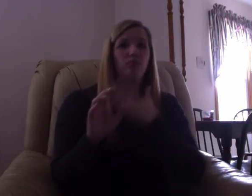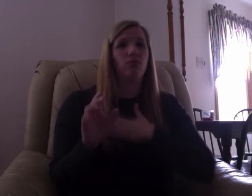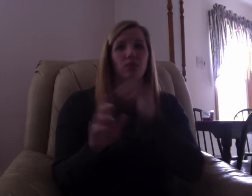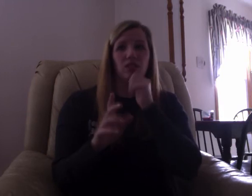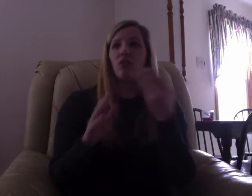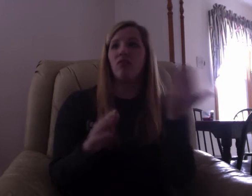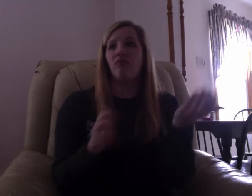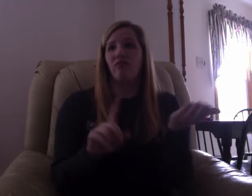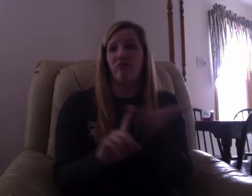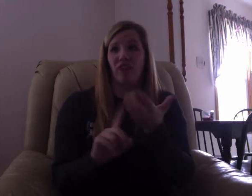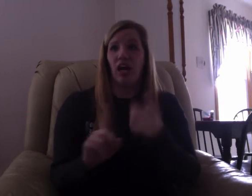see me any differently. And two,